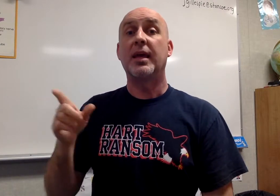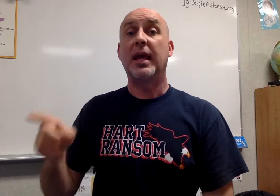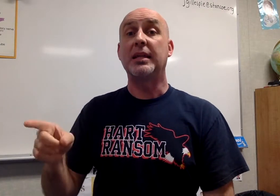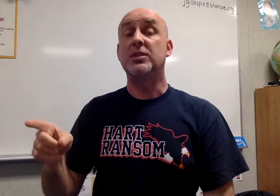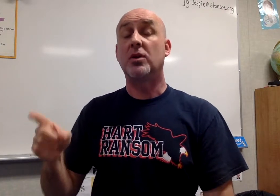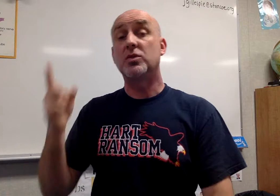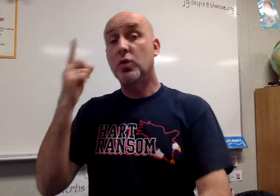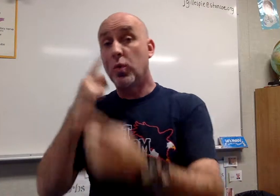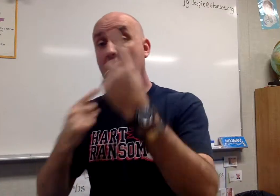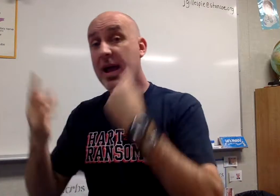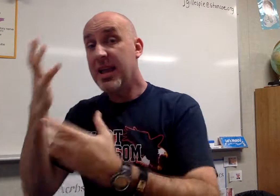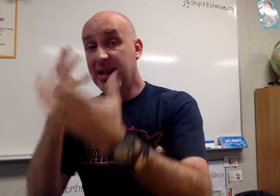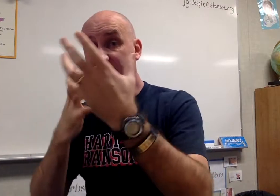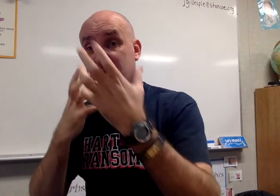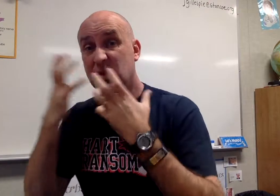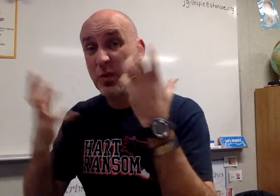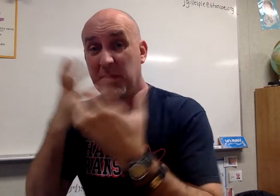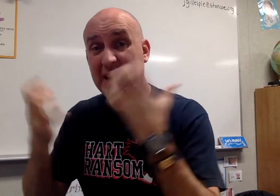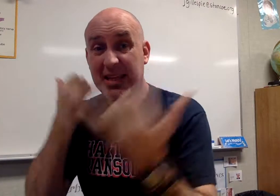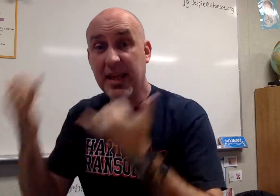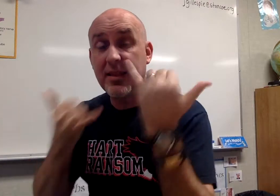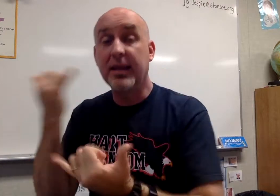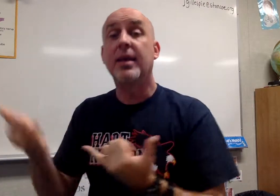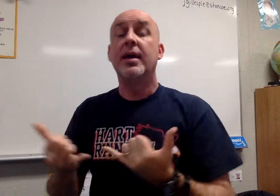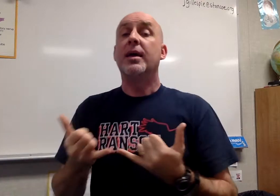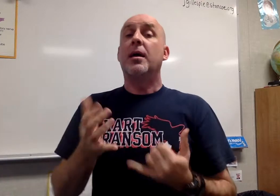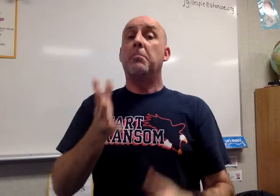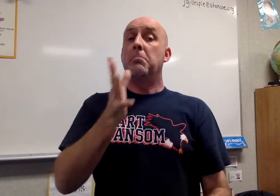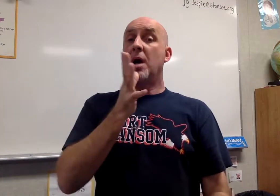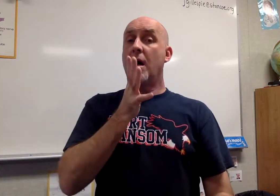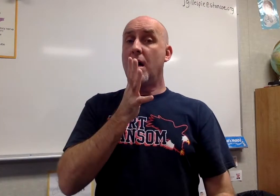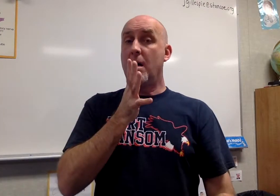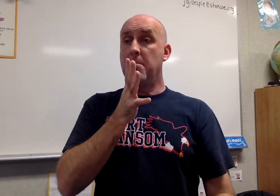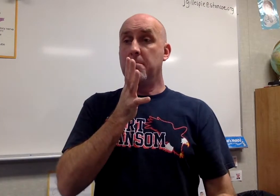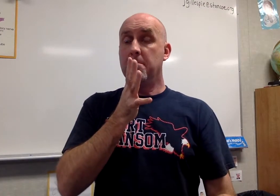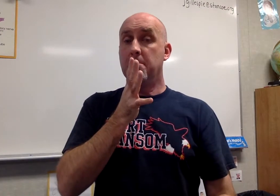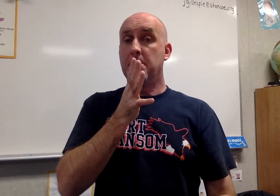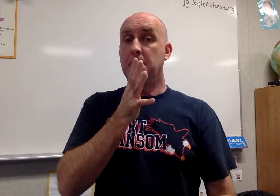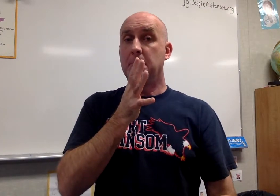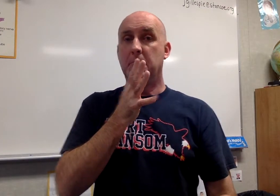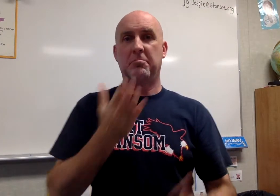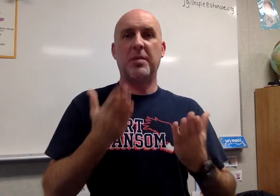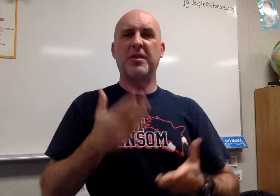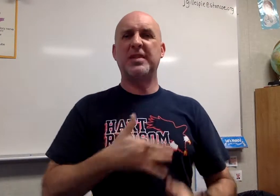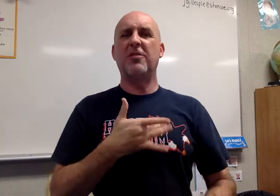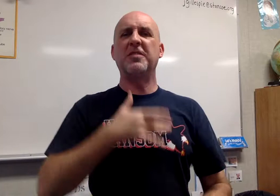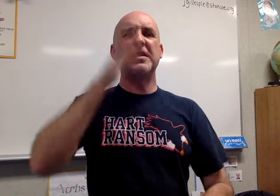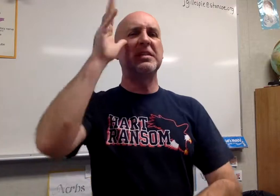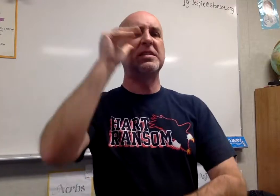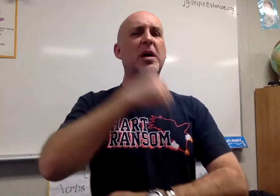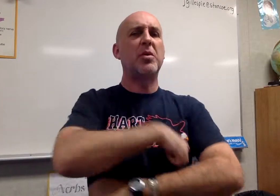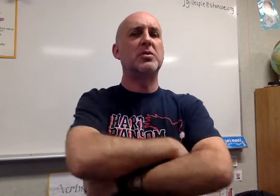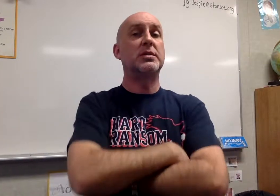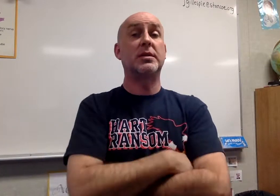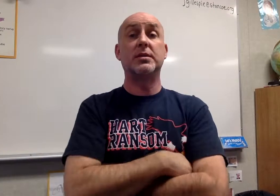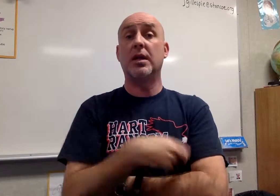and he starts crying and screaming and yelling, mom, maybe he's now feeling stubborn. She's going to say